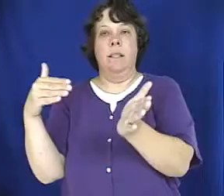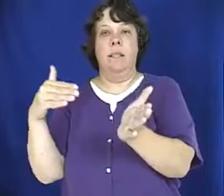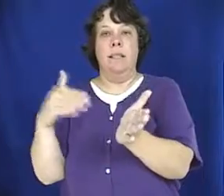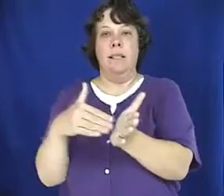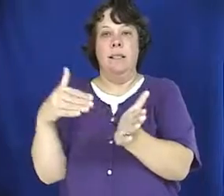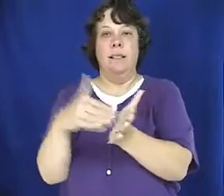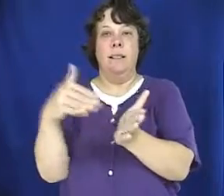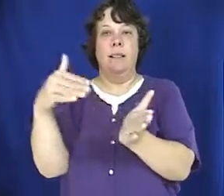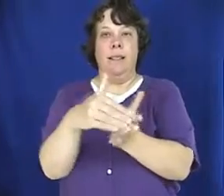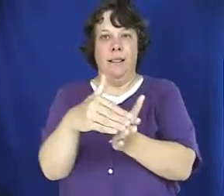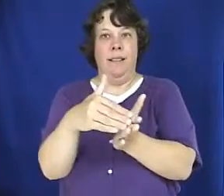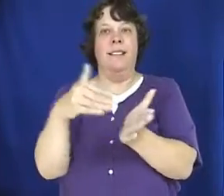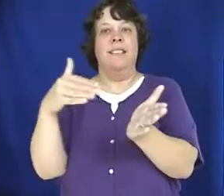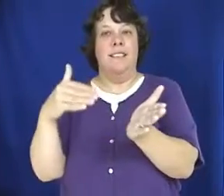Billion,